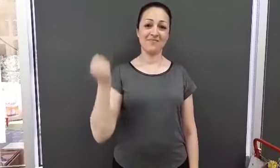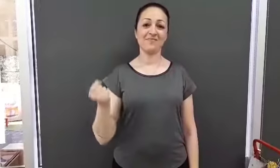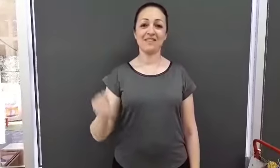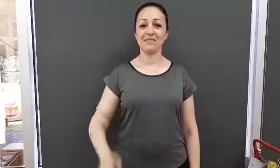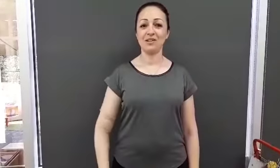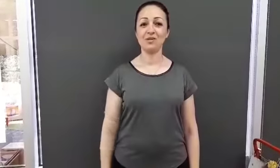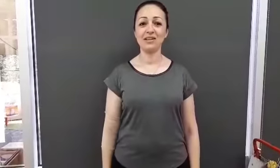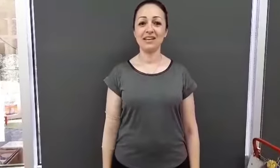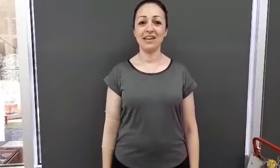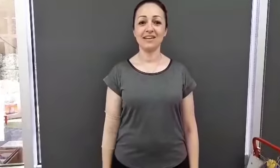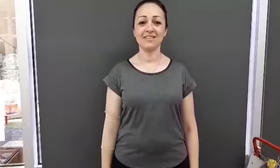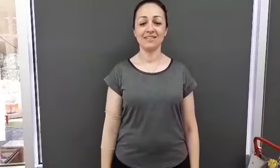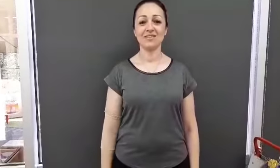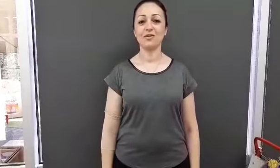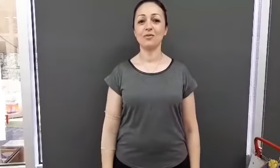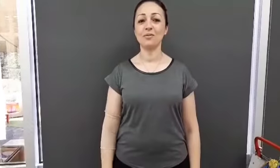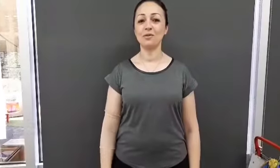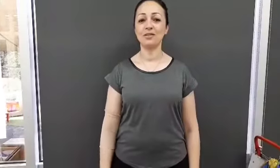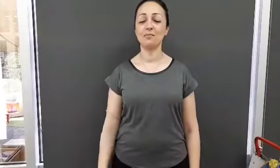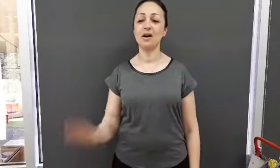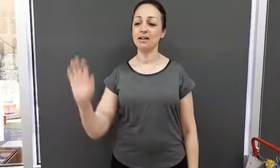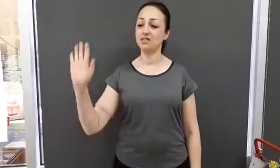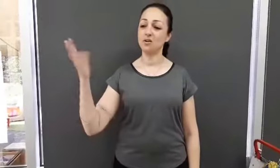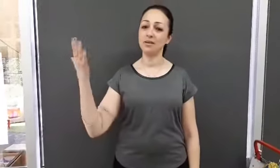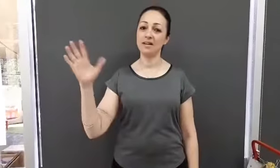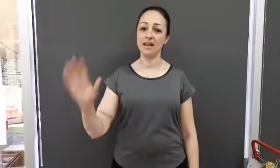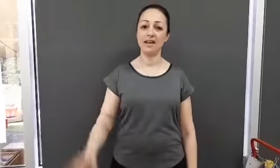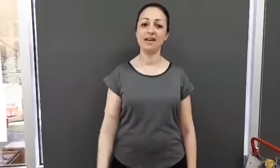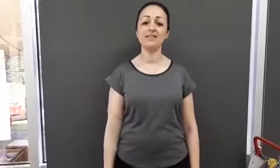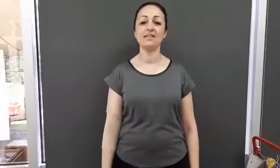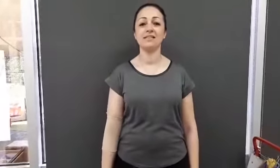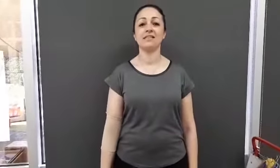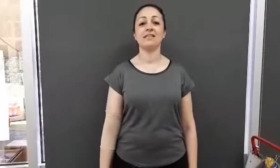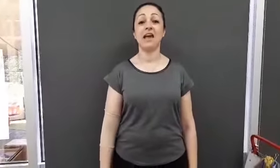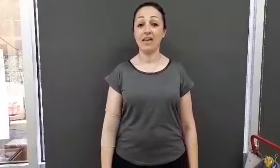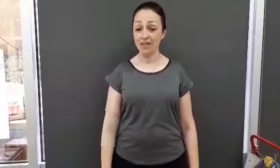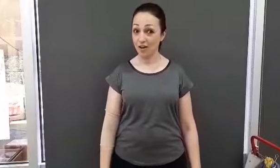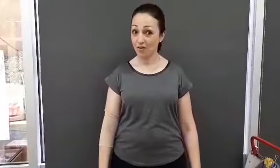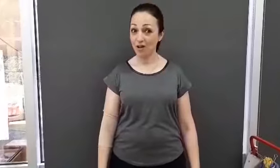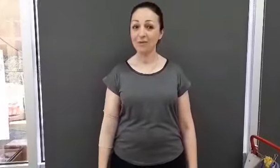I'm gonna do it again. So I'm using my dominant hand, hand that I write with.